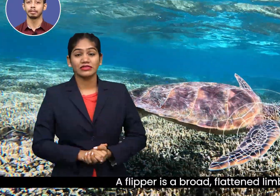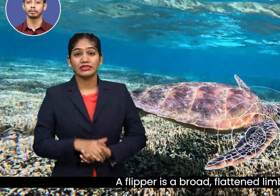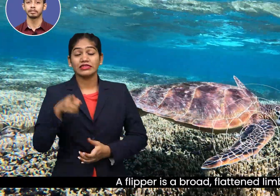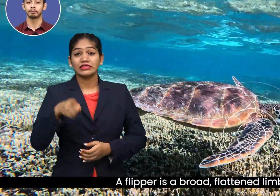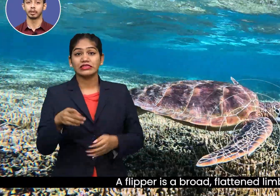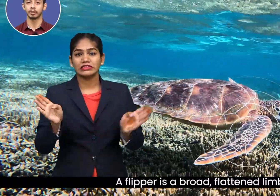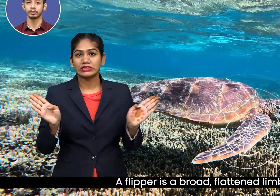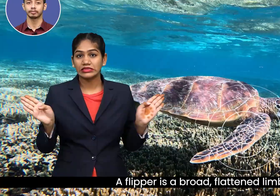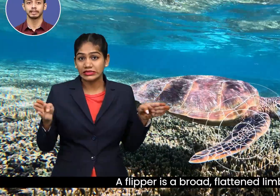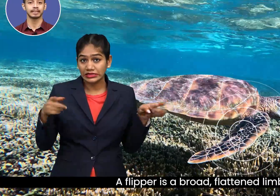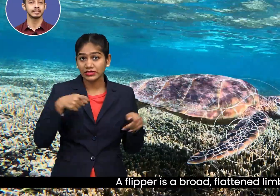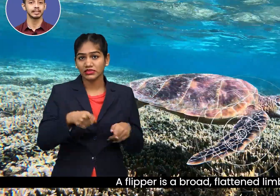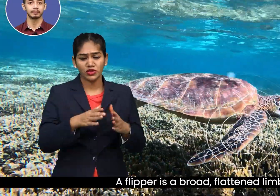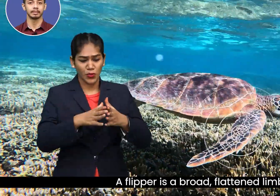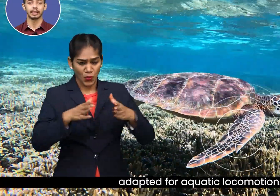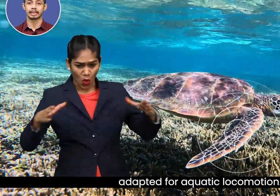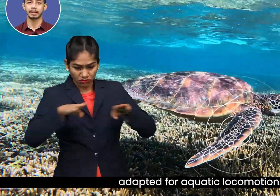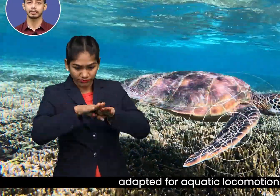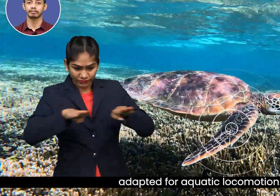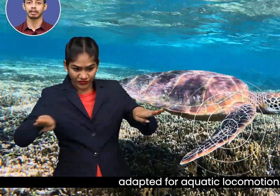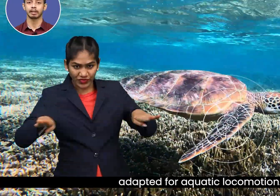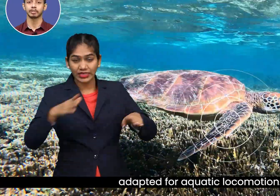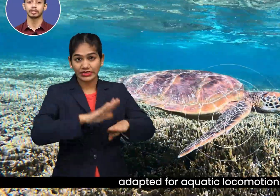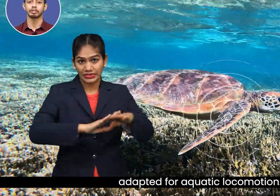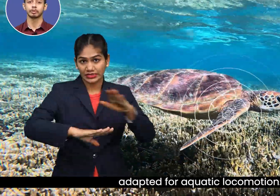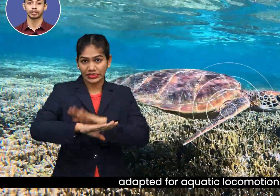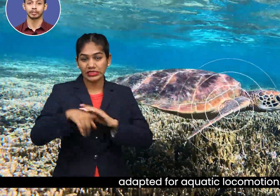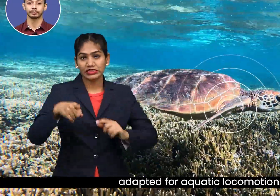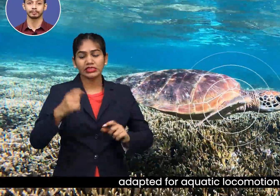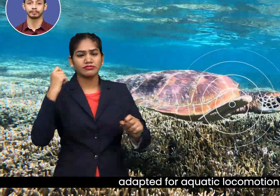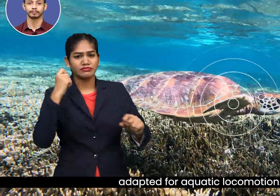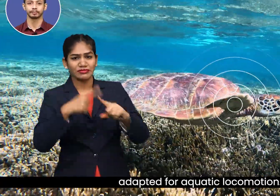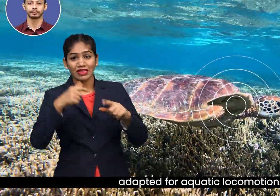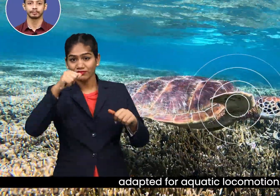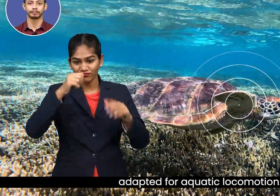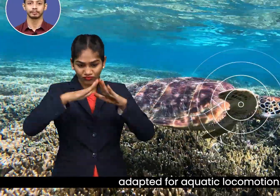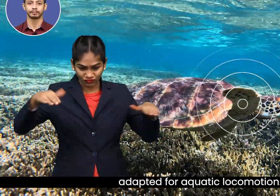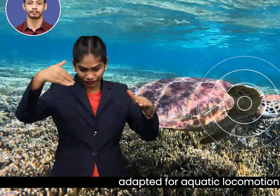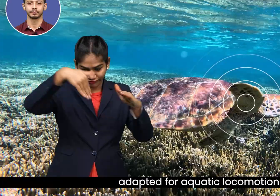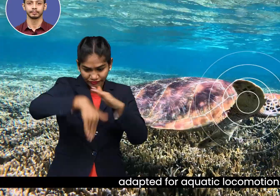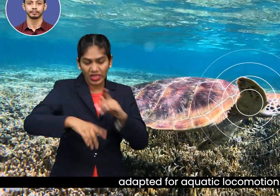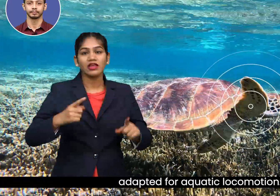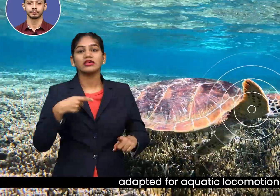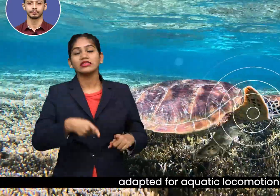A flipper is a broad, flattened limb adapted for aquatic locomotion.